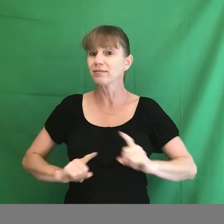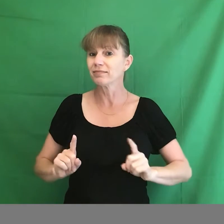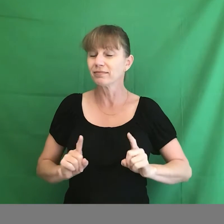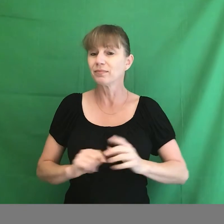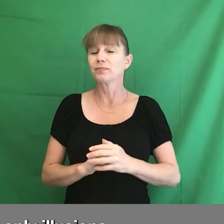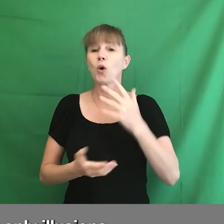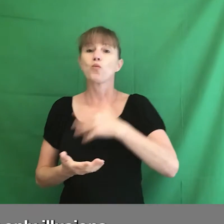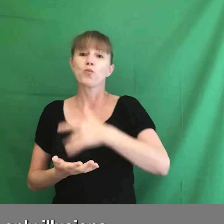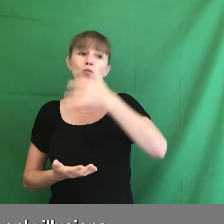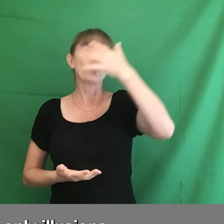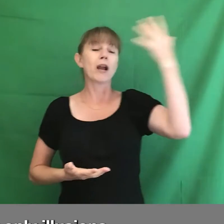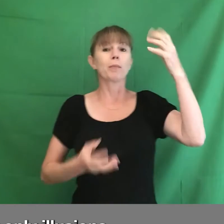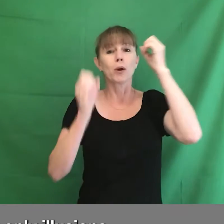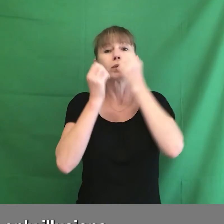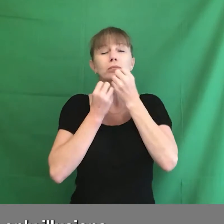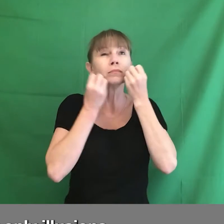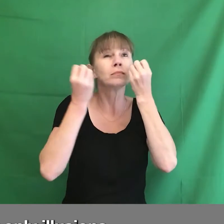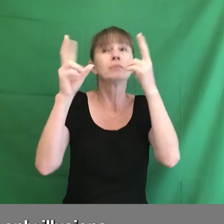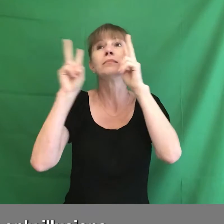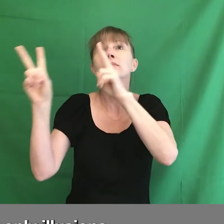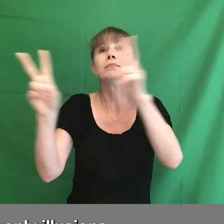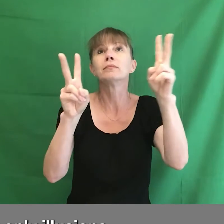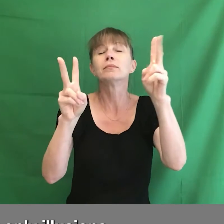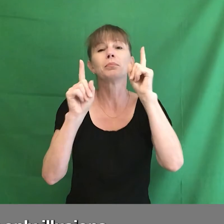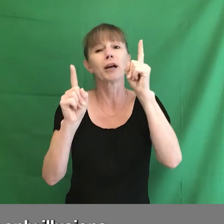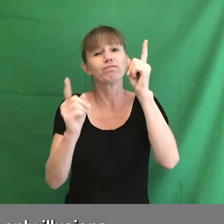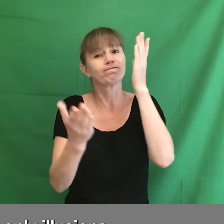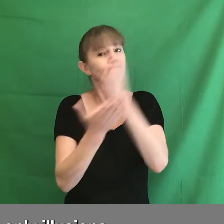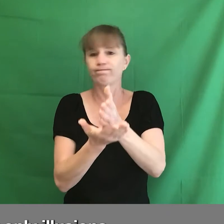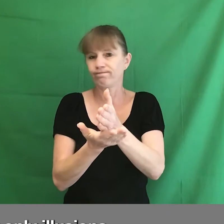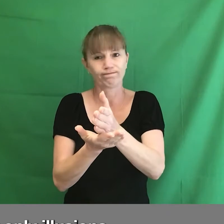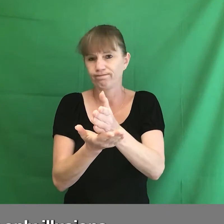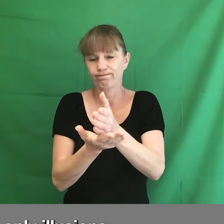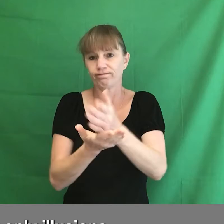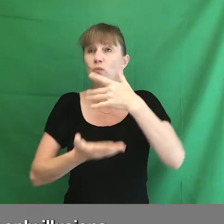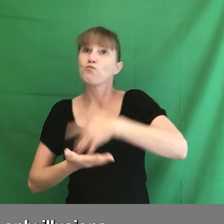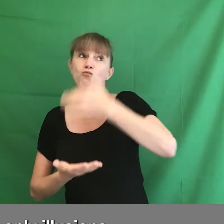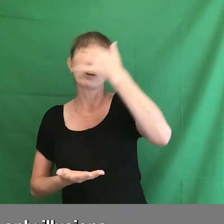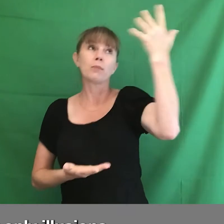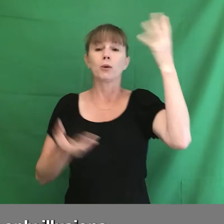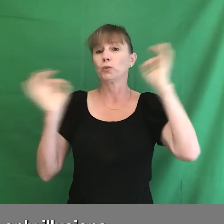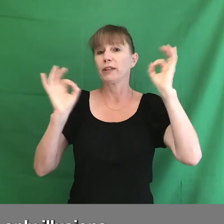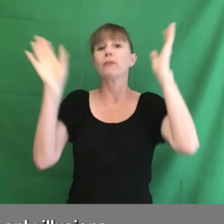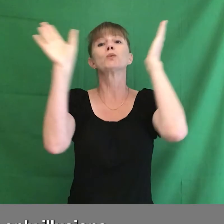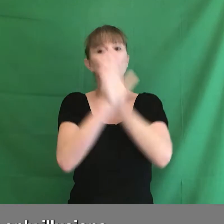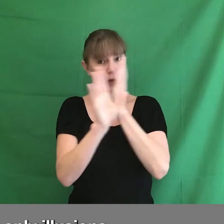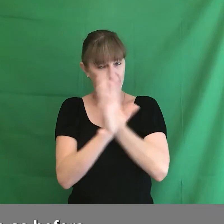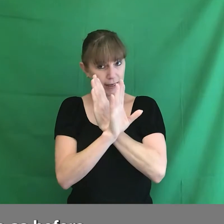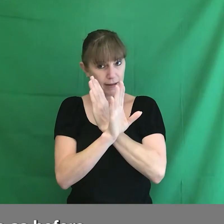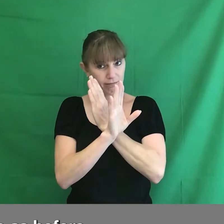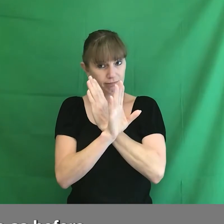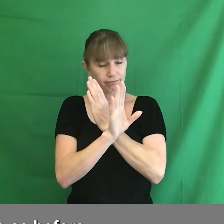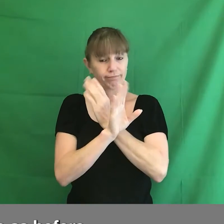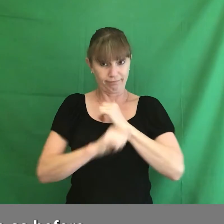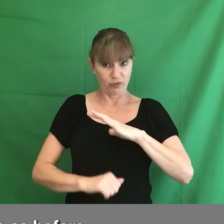bit of words, rainbows are visions but only illusions. Rainbows have nothing to hide. And